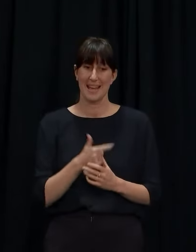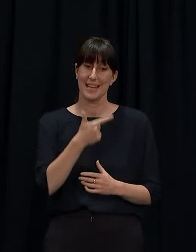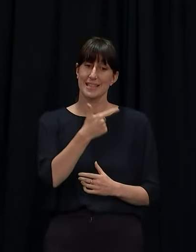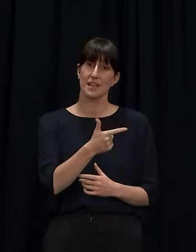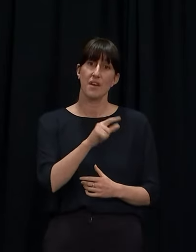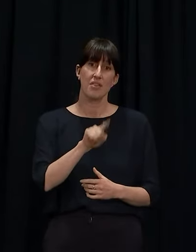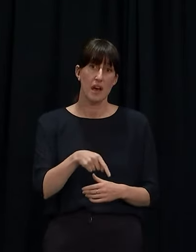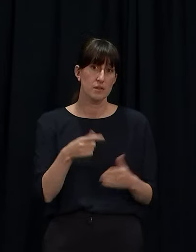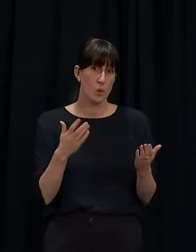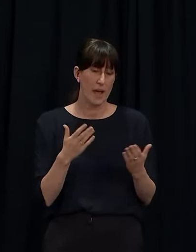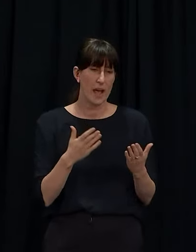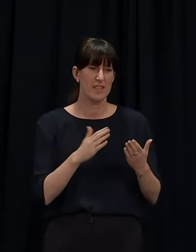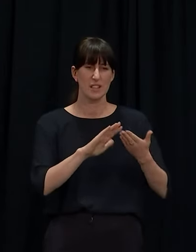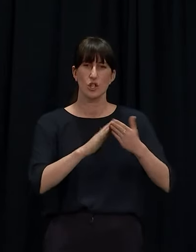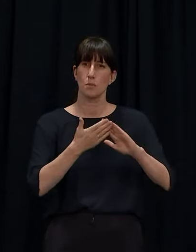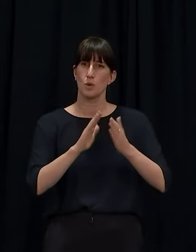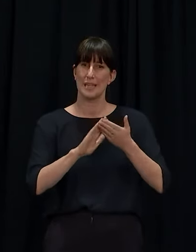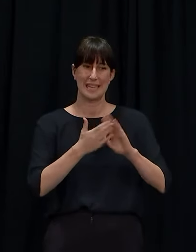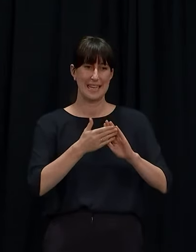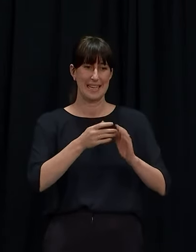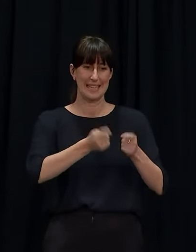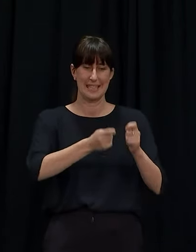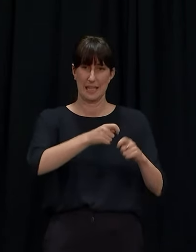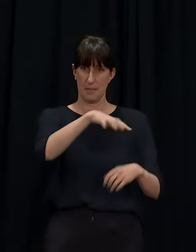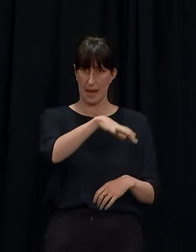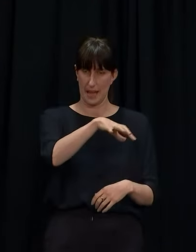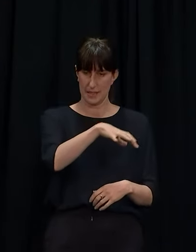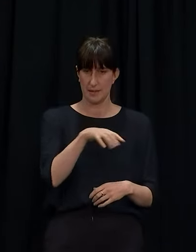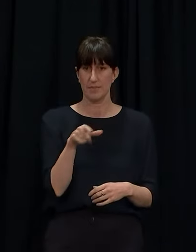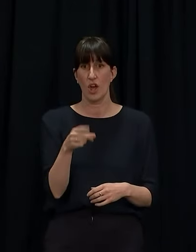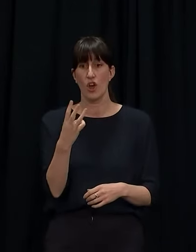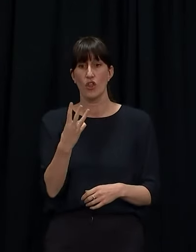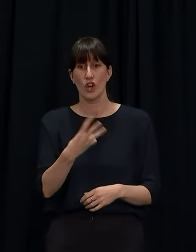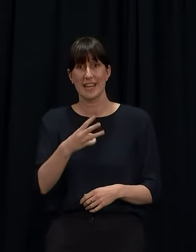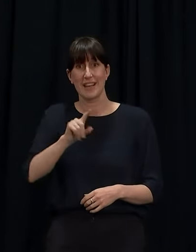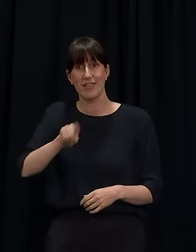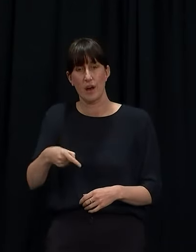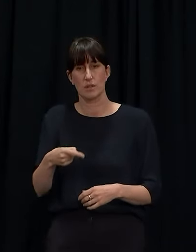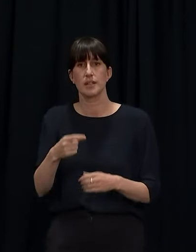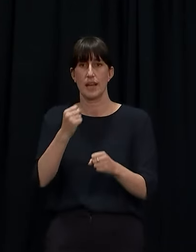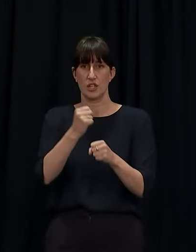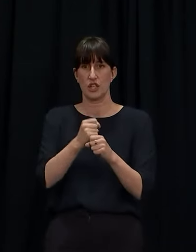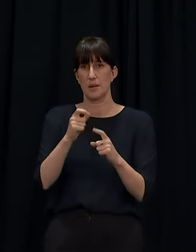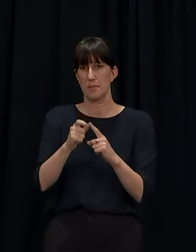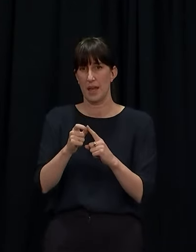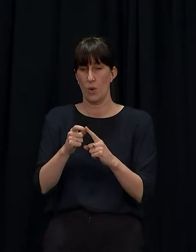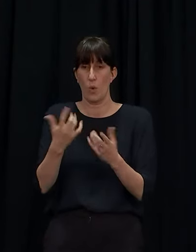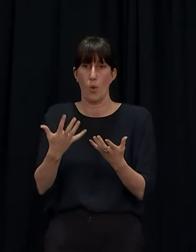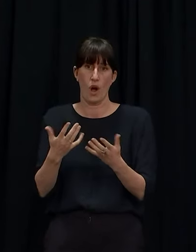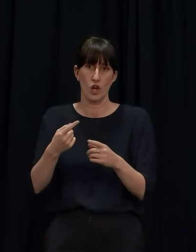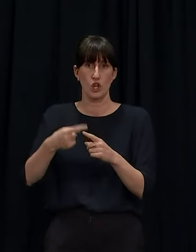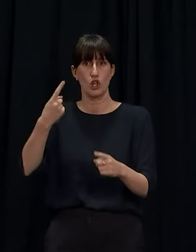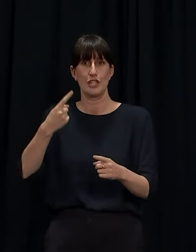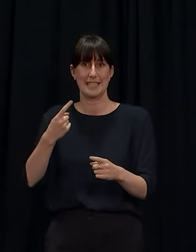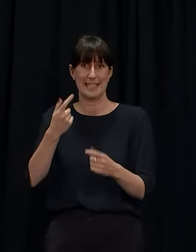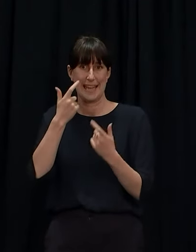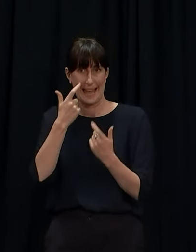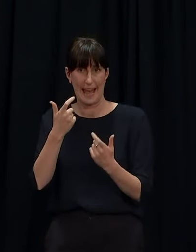7,000 at community testing centres and around 13,000 at general practice and urgent care